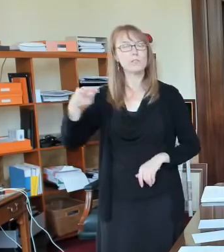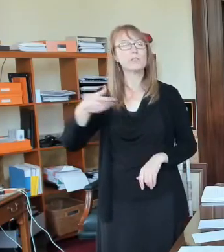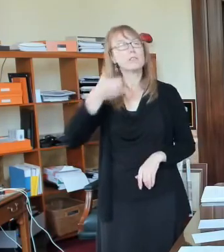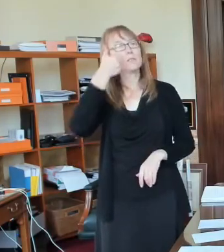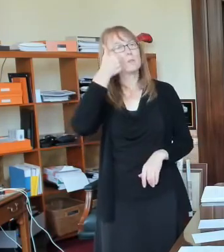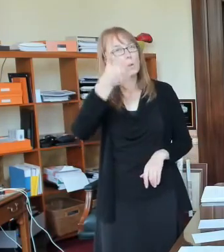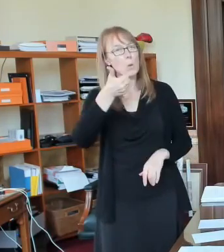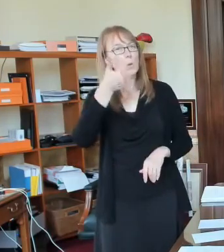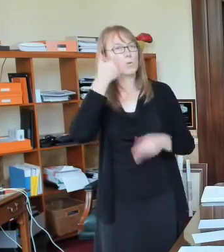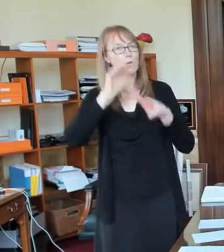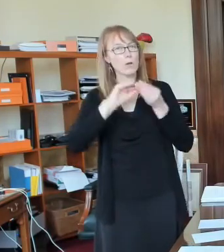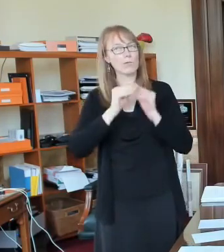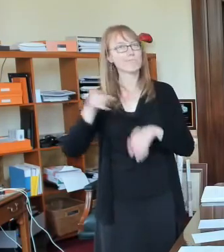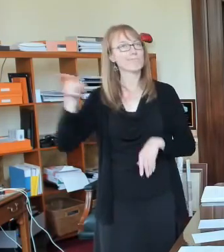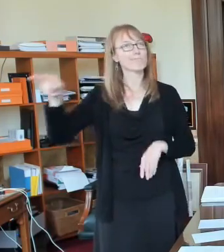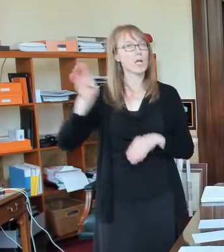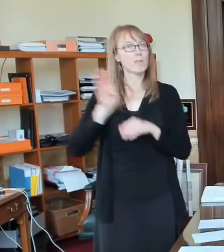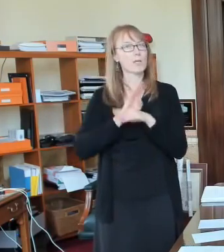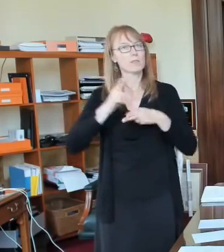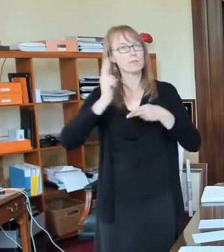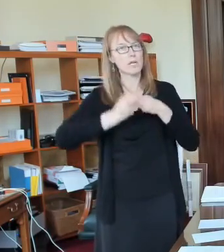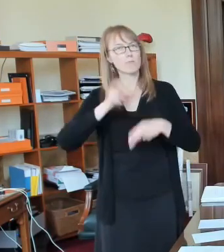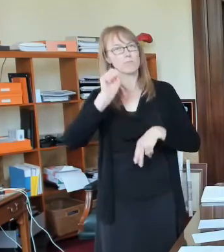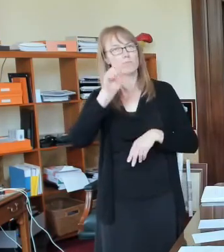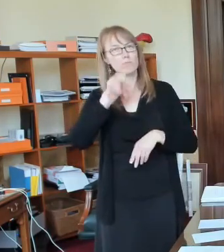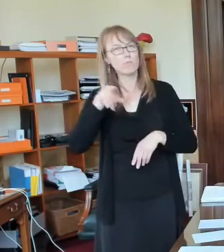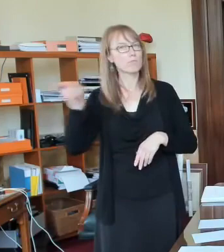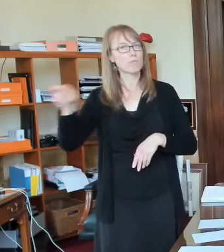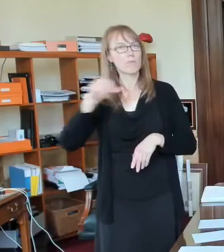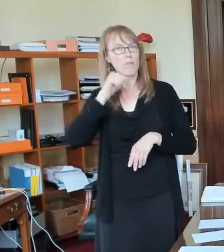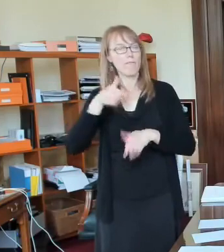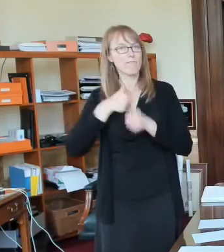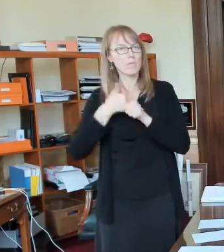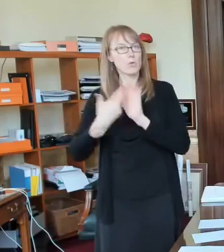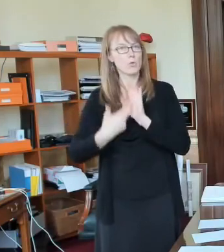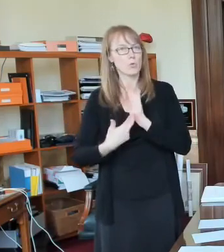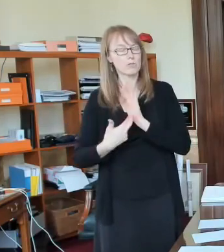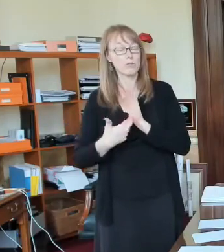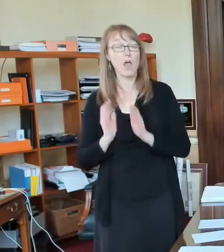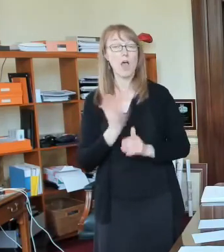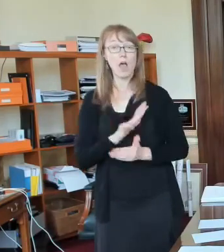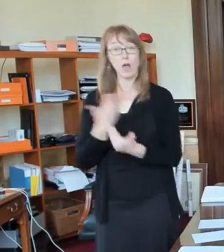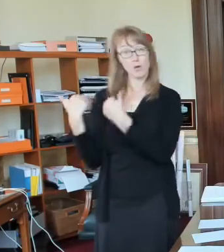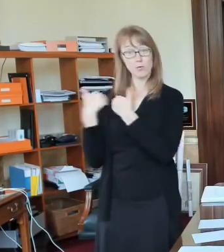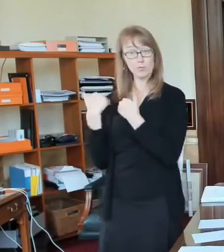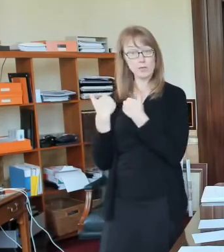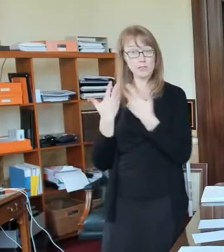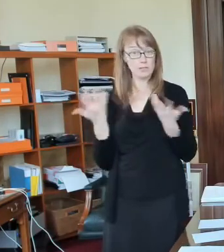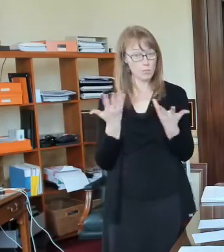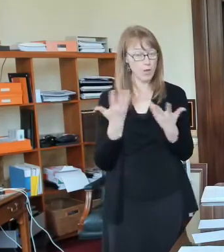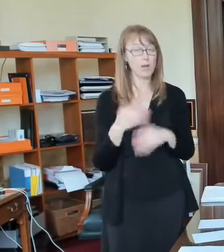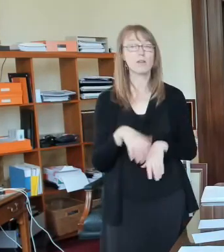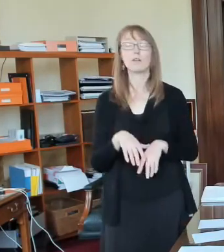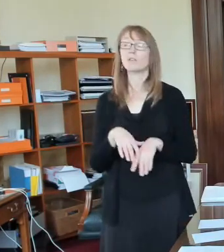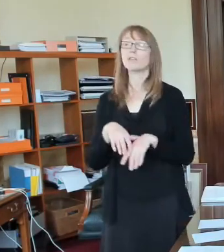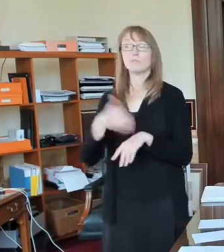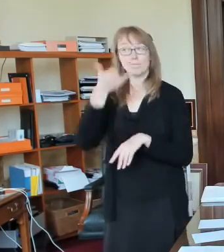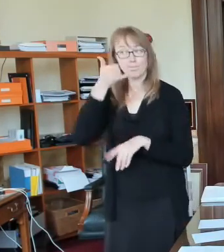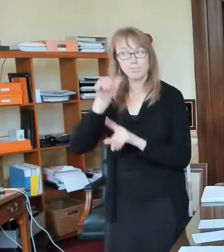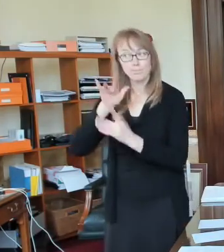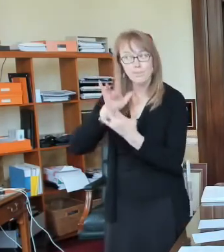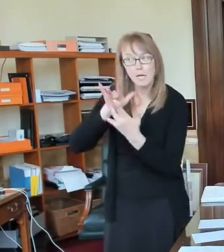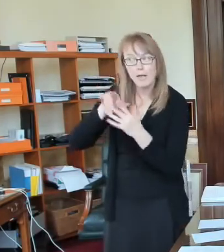contact them and help them to comply. The other thing that you can do personally is you can offer people